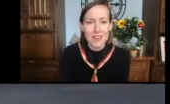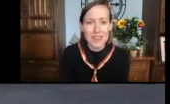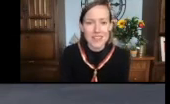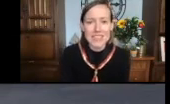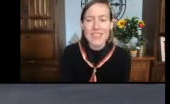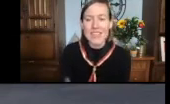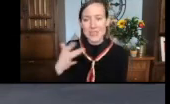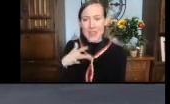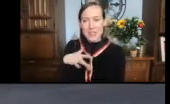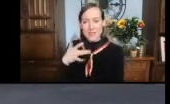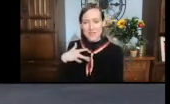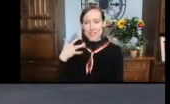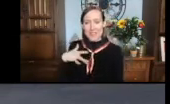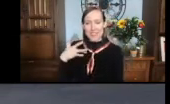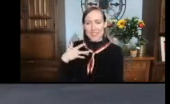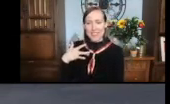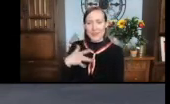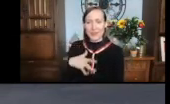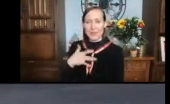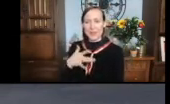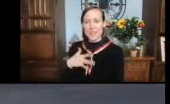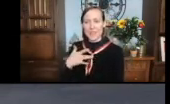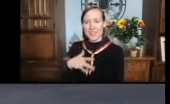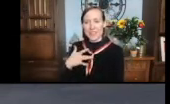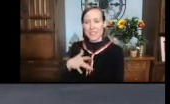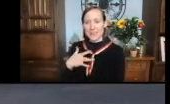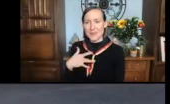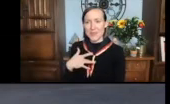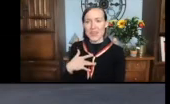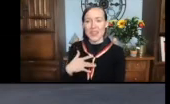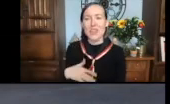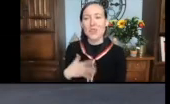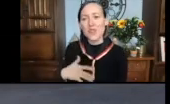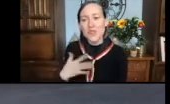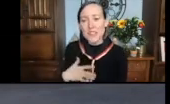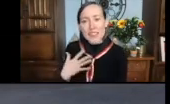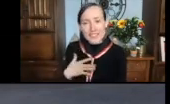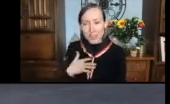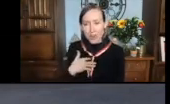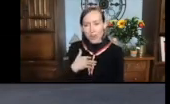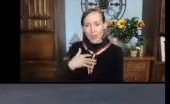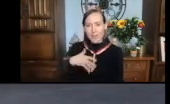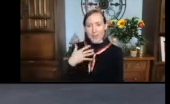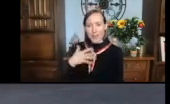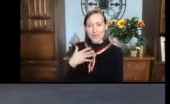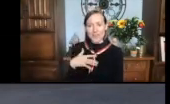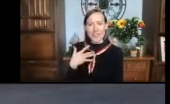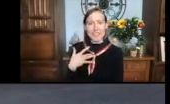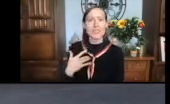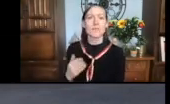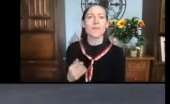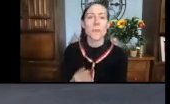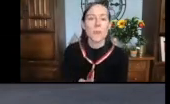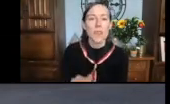All right. So now some feelings. Some feelings. Okay. You feel feelings in your heart, right?